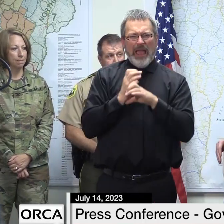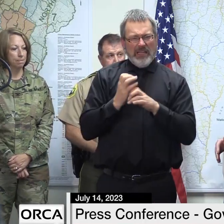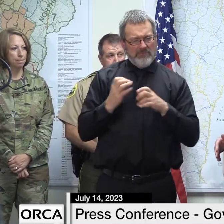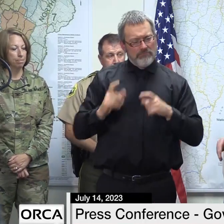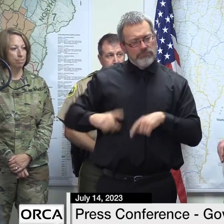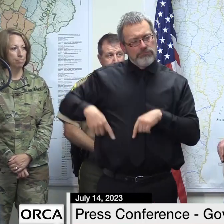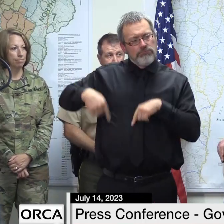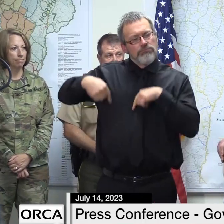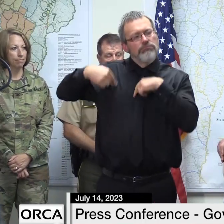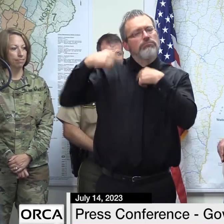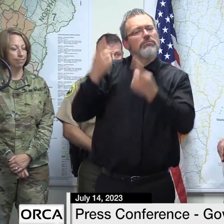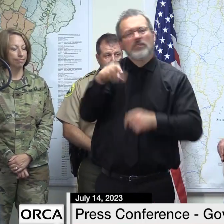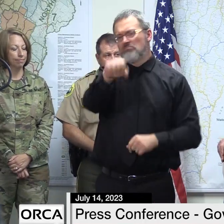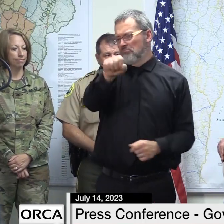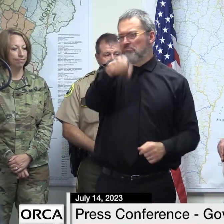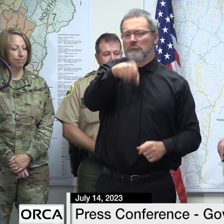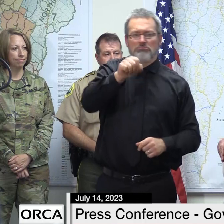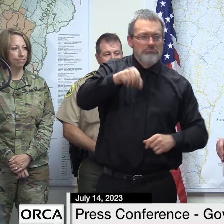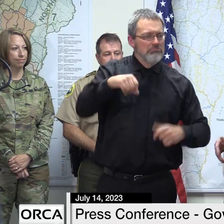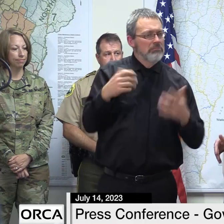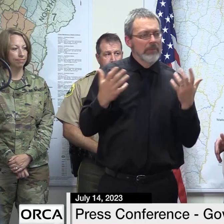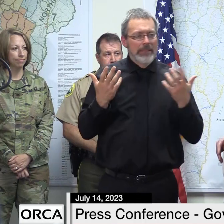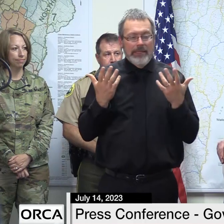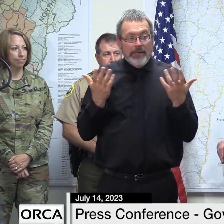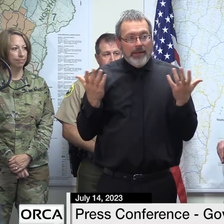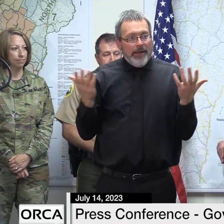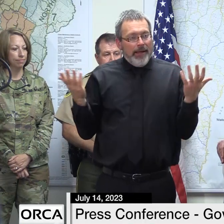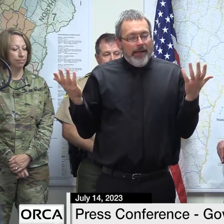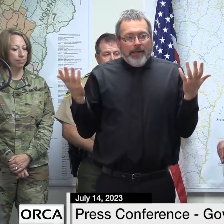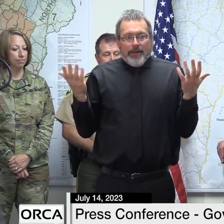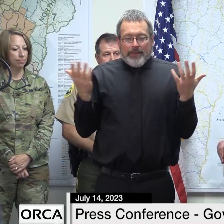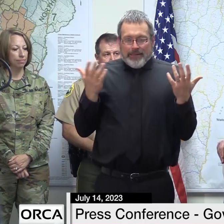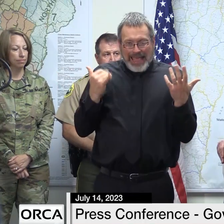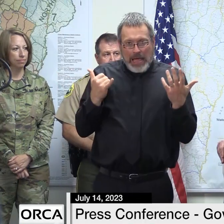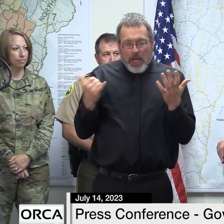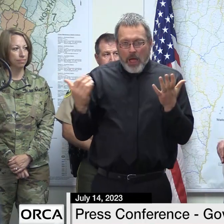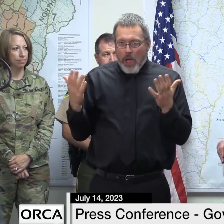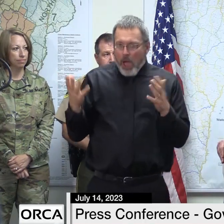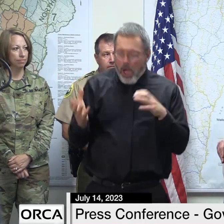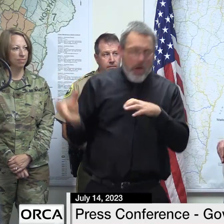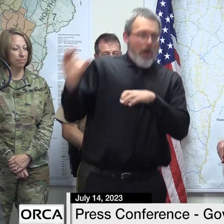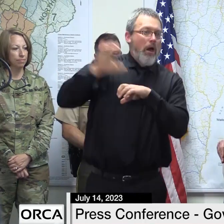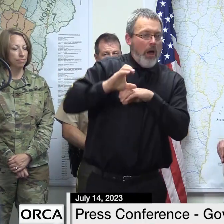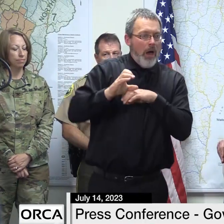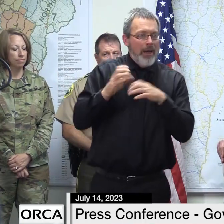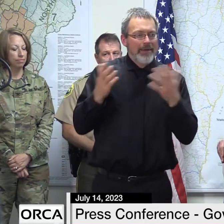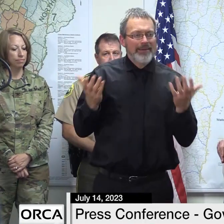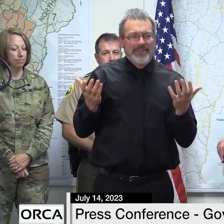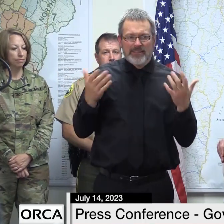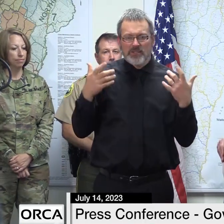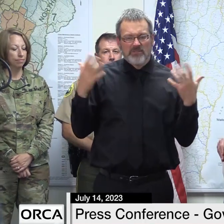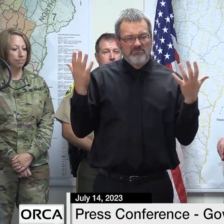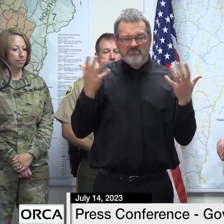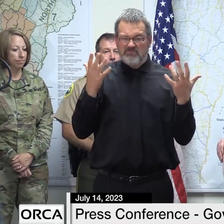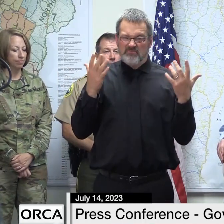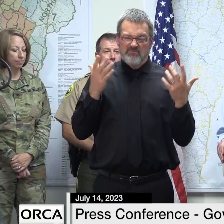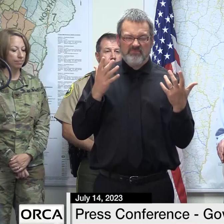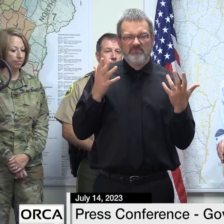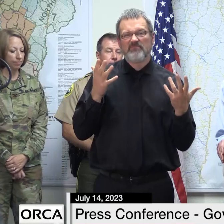legislative leaders, have characterized that as a crisis, and this just further burdens that.